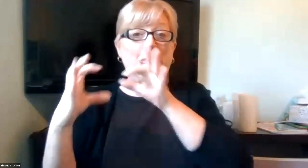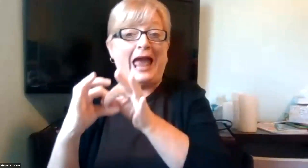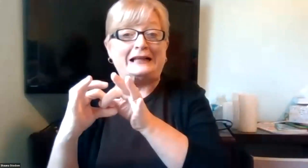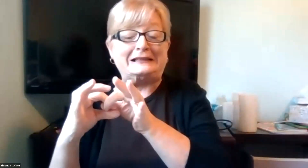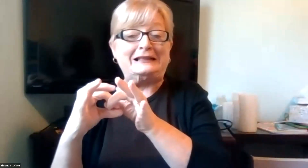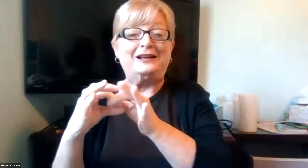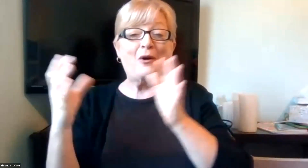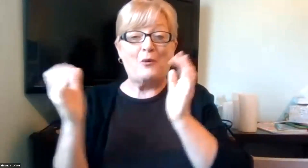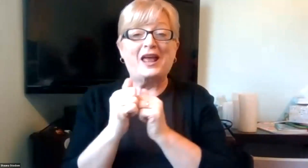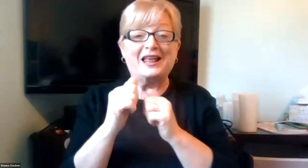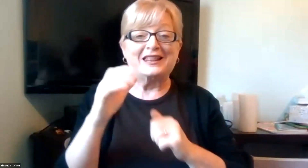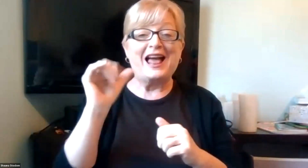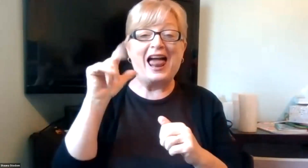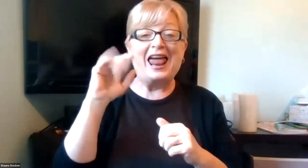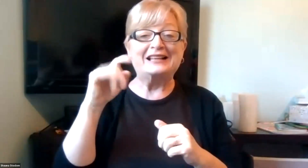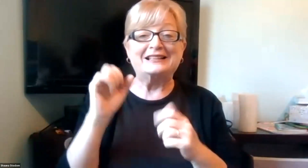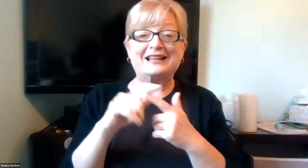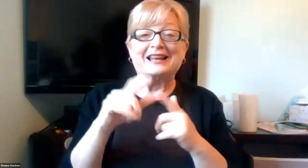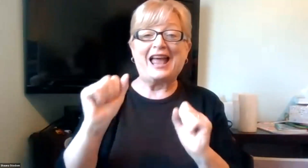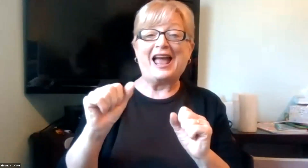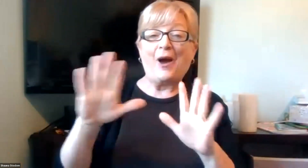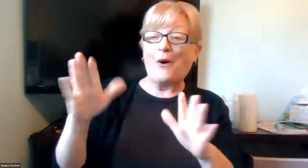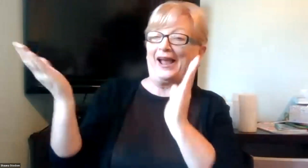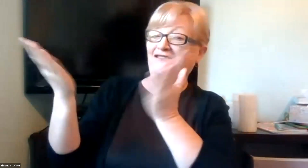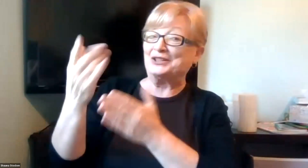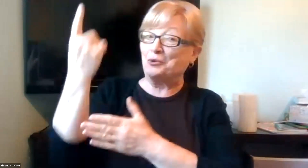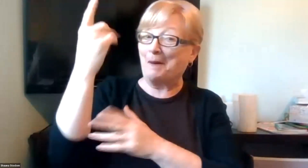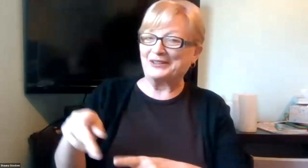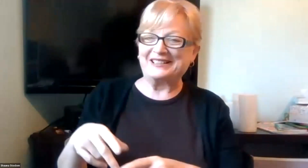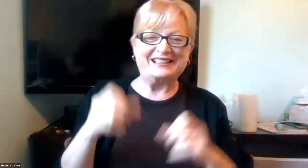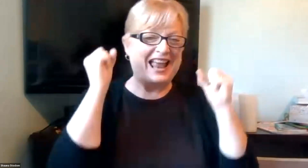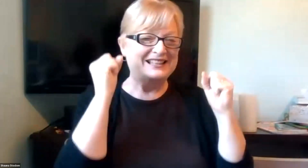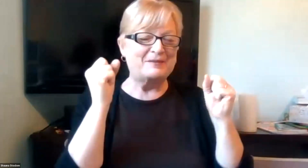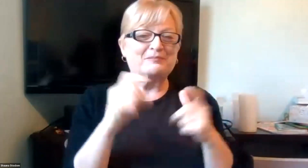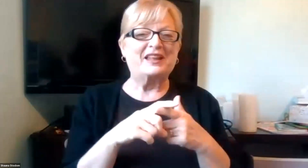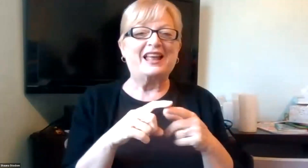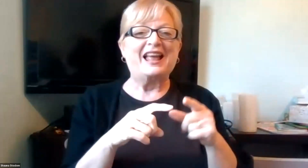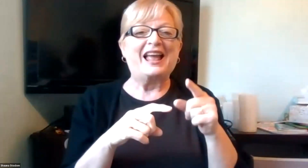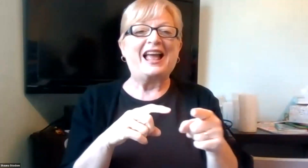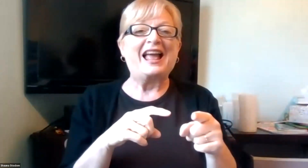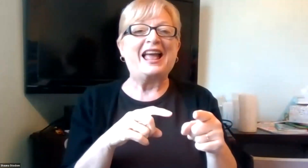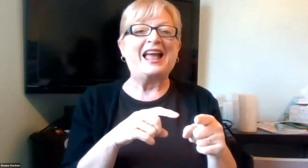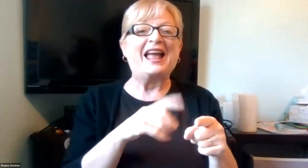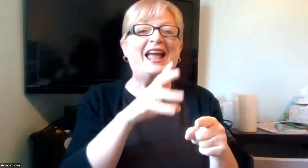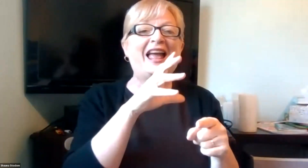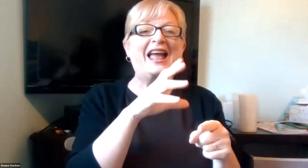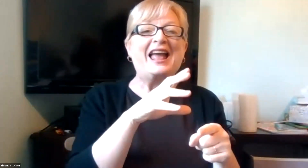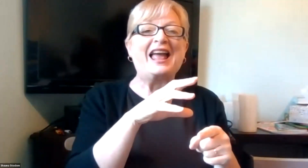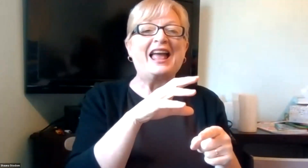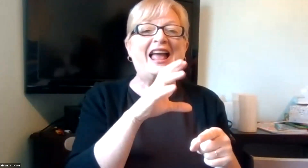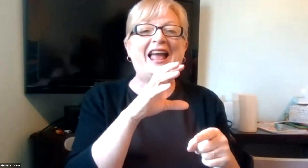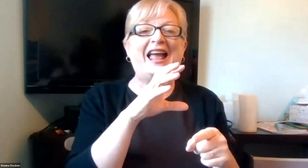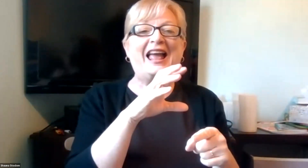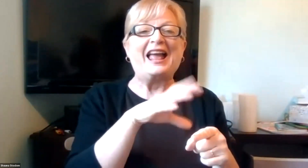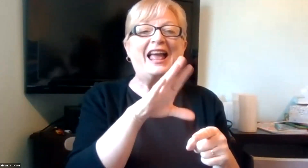Kelly and Aaron haven't even got to go yet, so. Well, that's okay. Mine's the best, so we'll get there. Well, I think